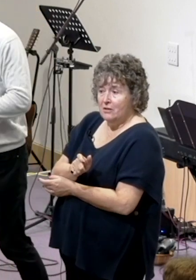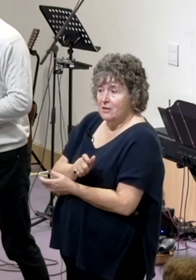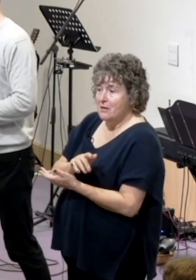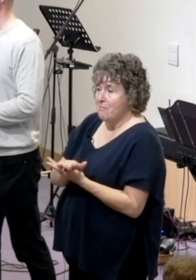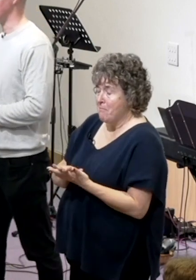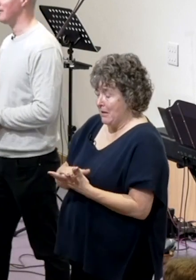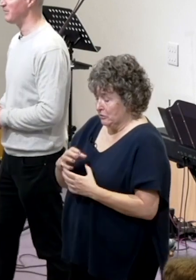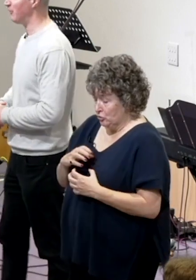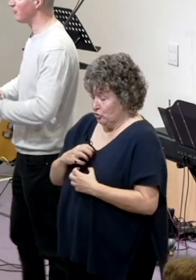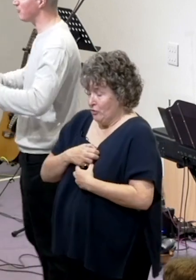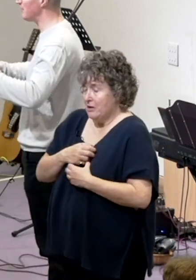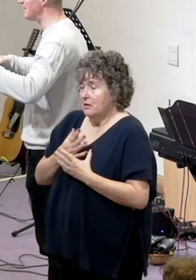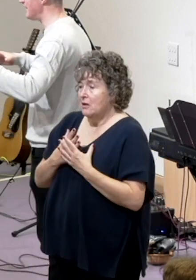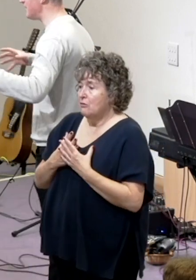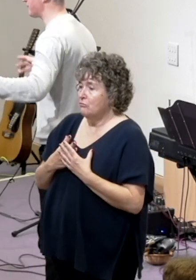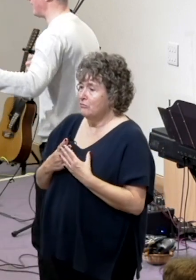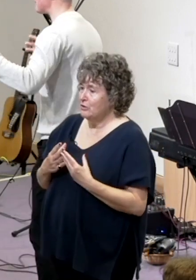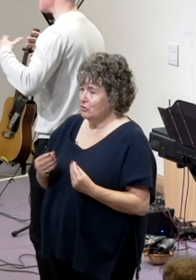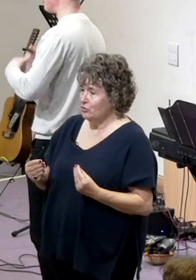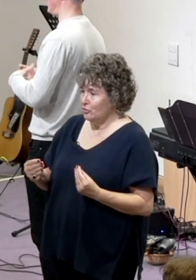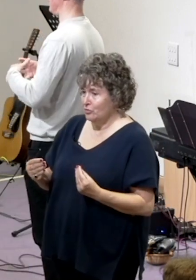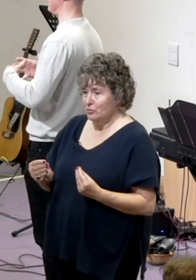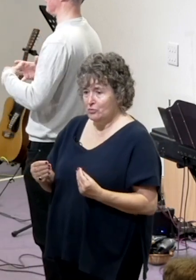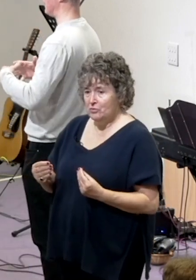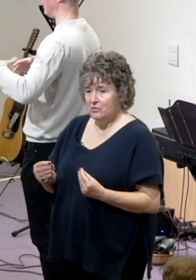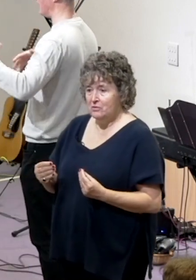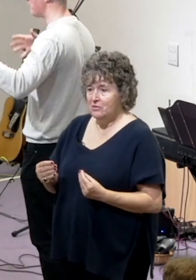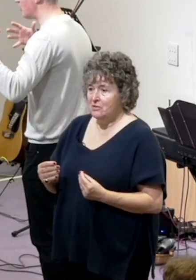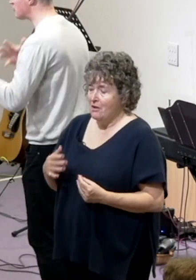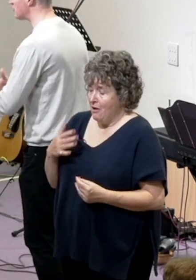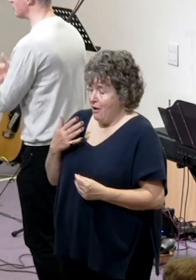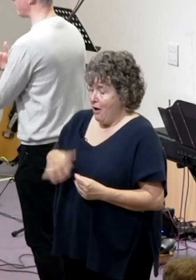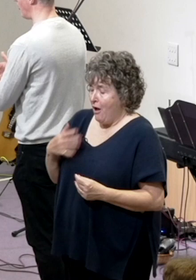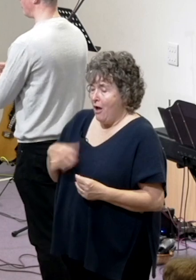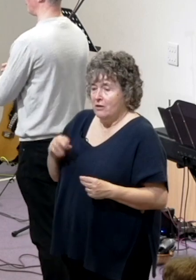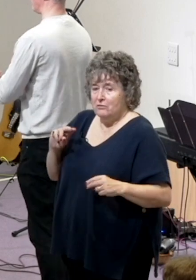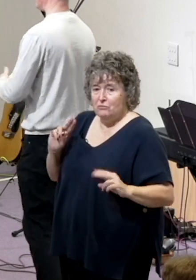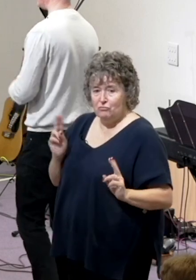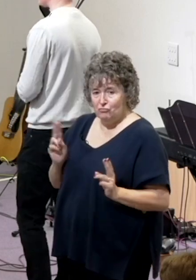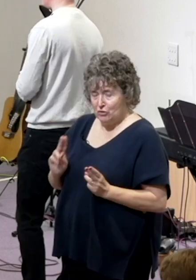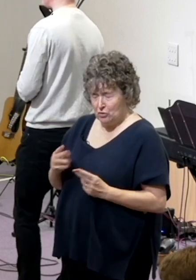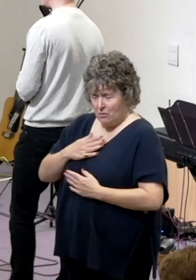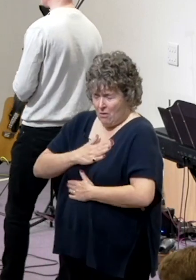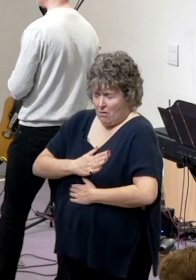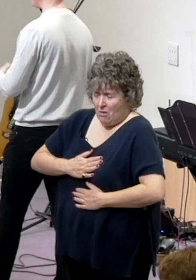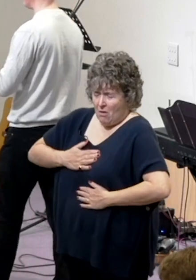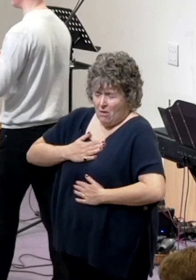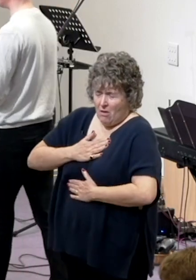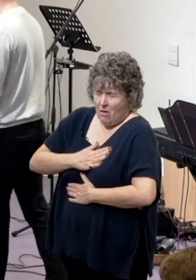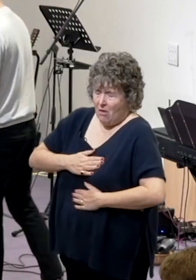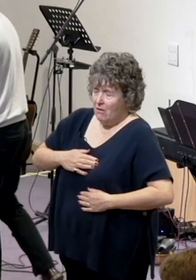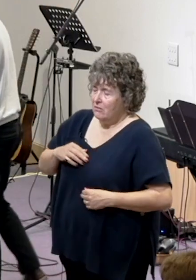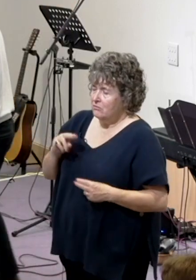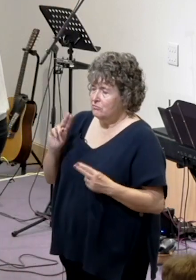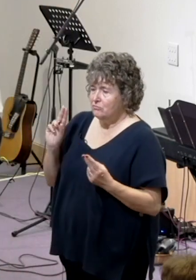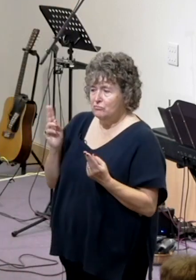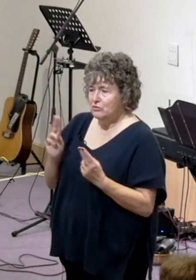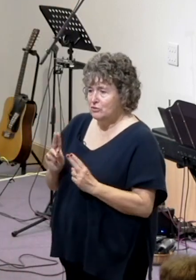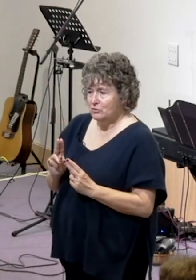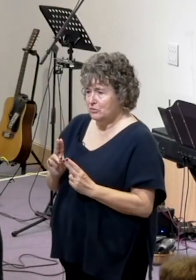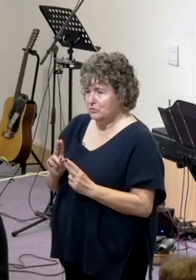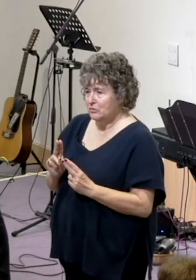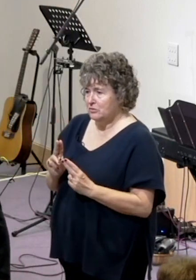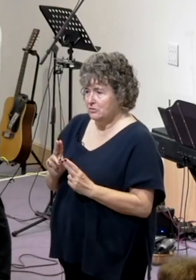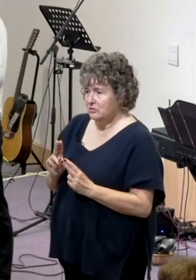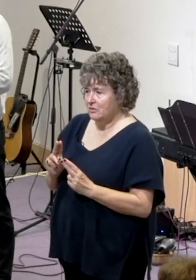that tension. It would relieve that stress, that emotional turmoil that he was going through. He found release